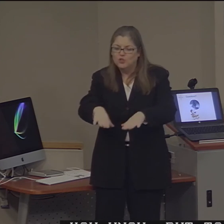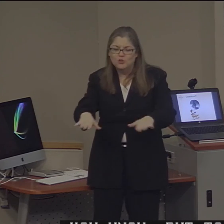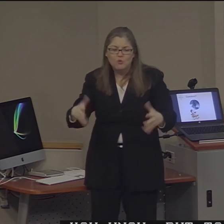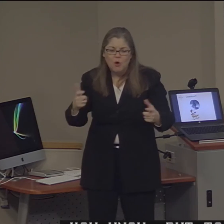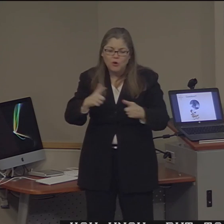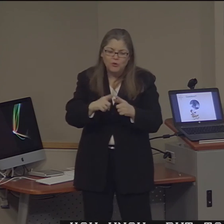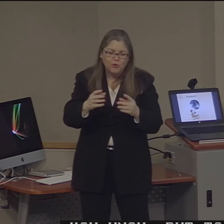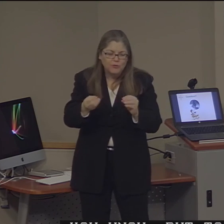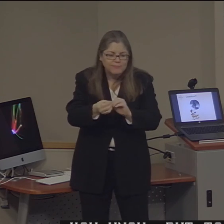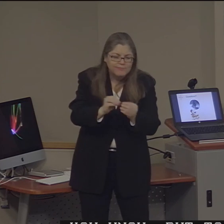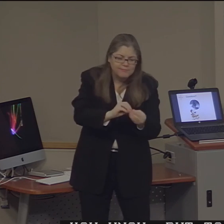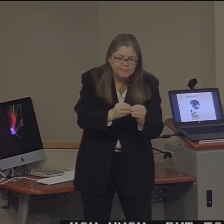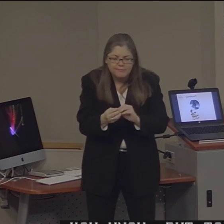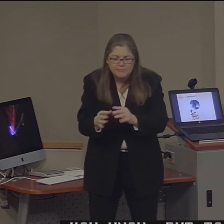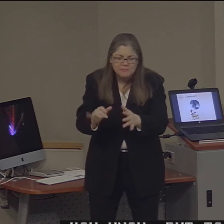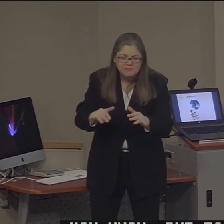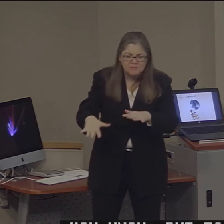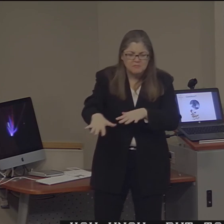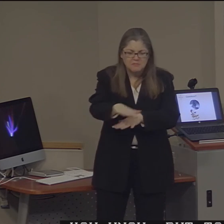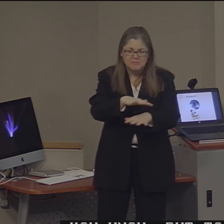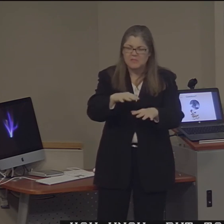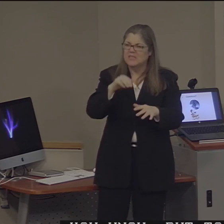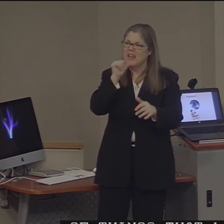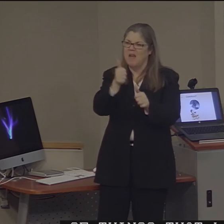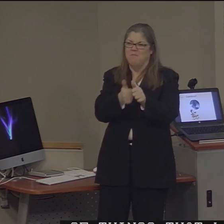put together, isn't beyond their capacity.